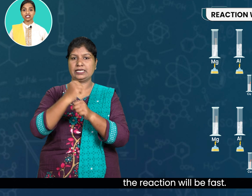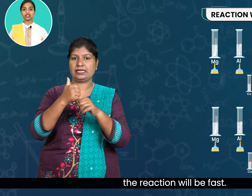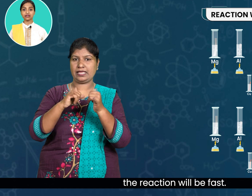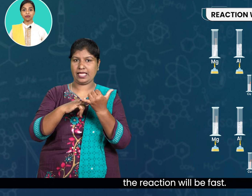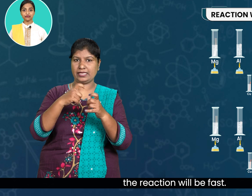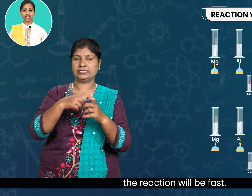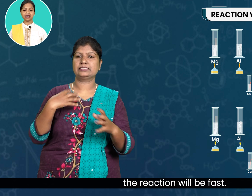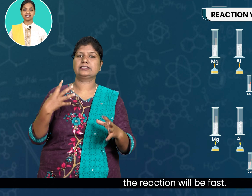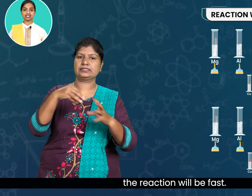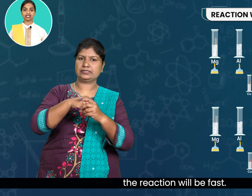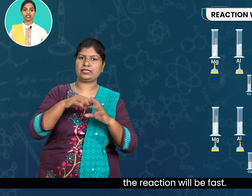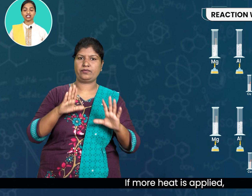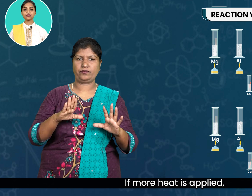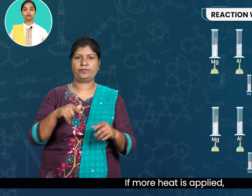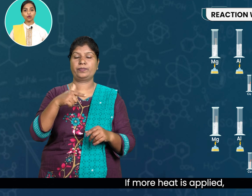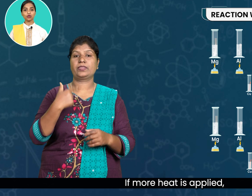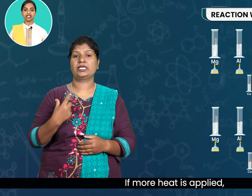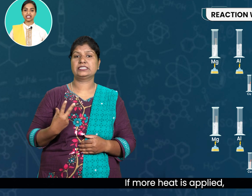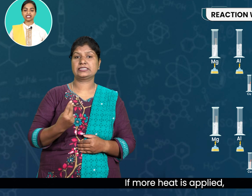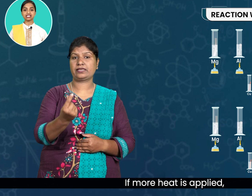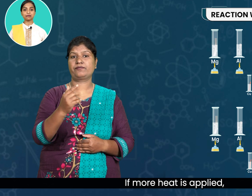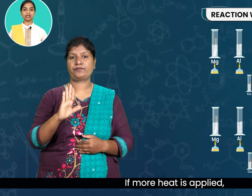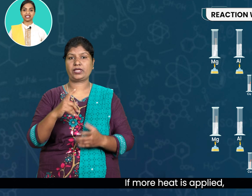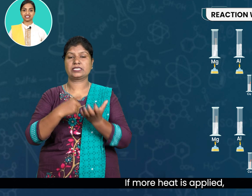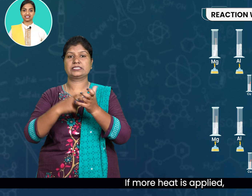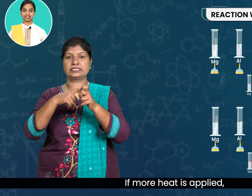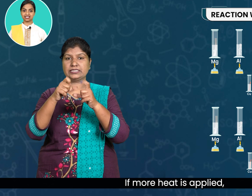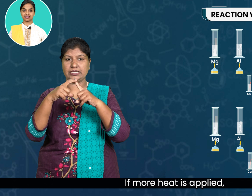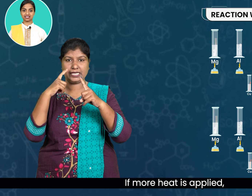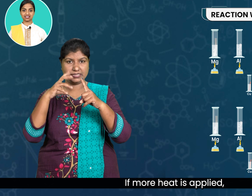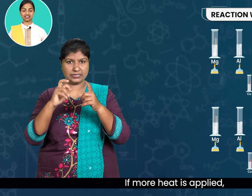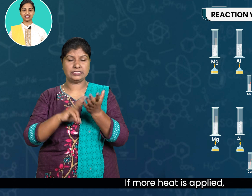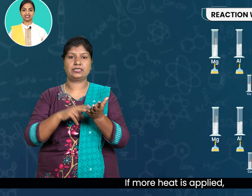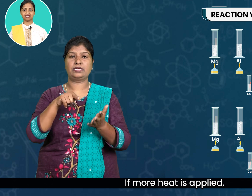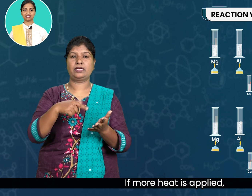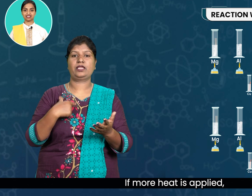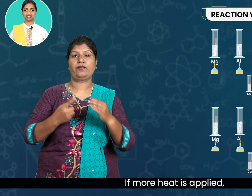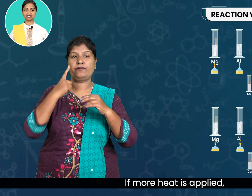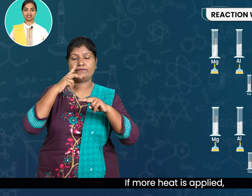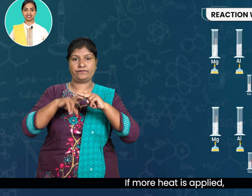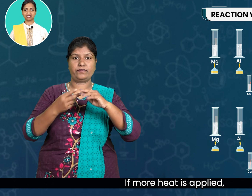The reaction will be fast if more heat is applied.